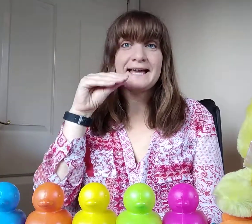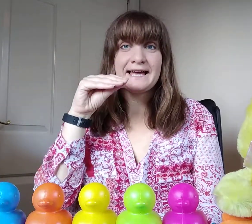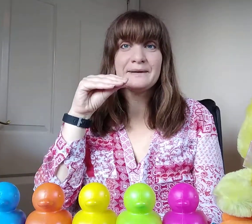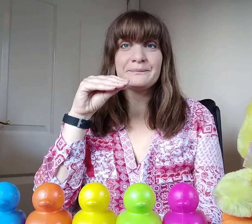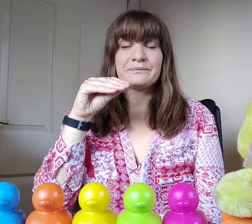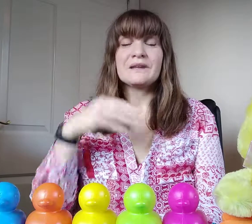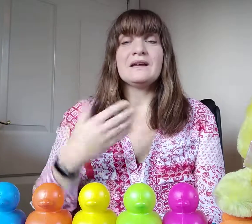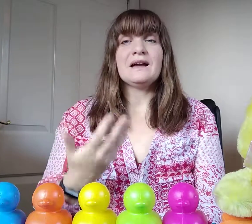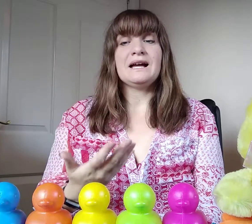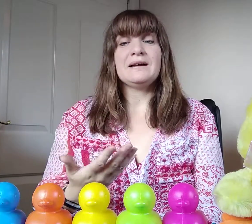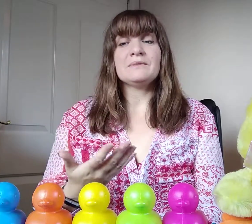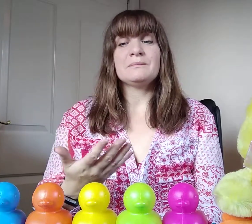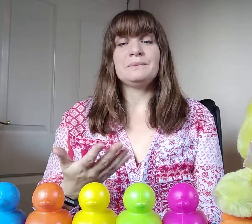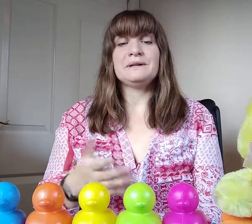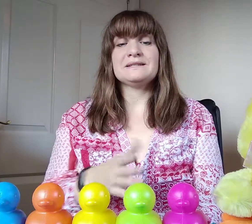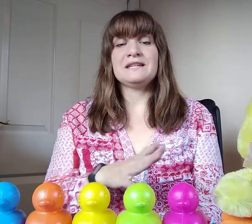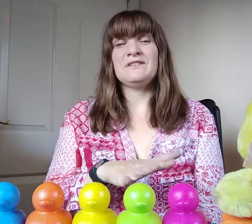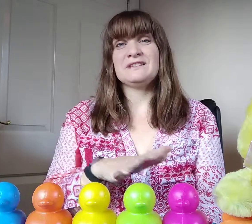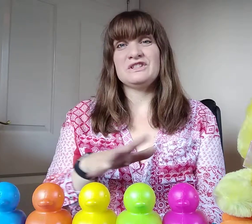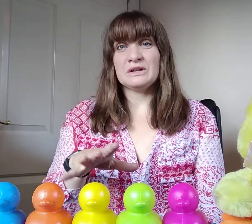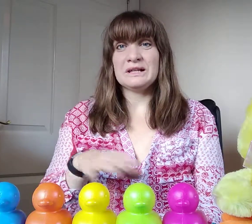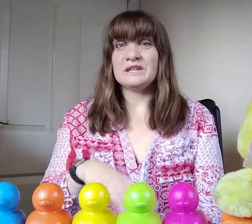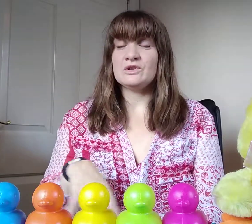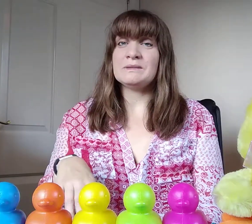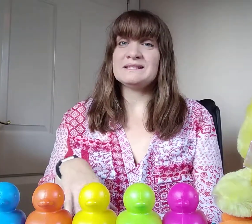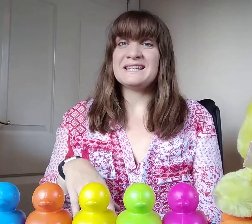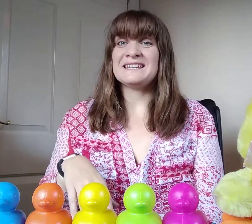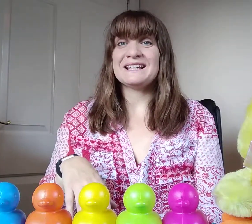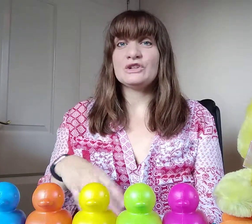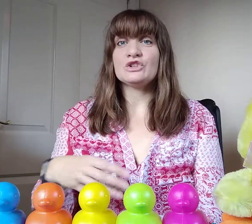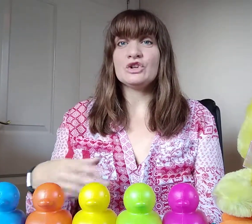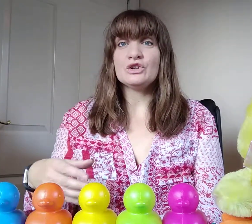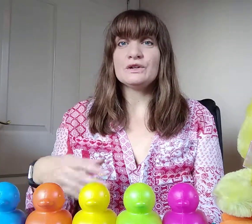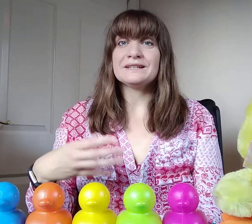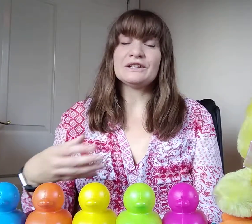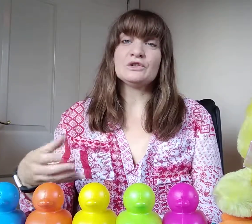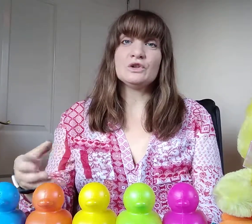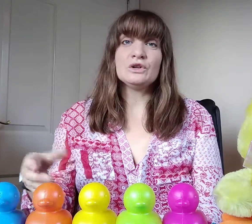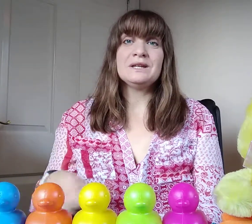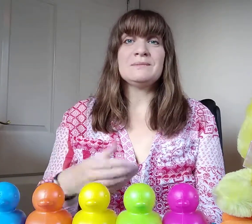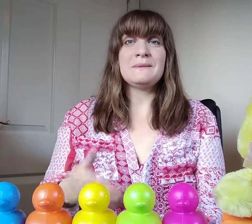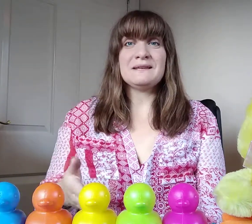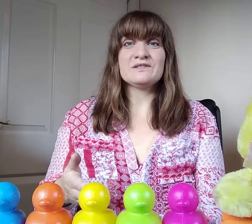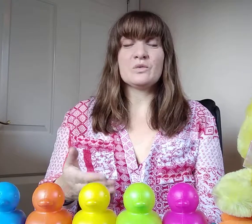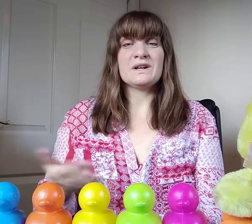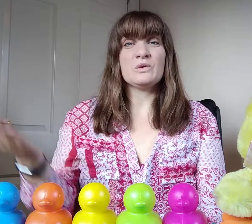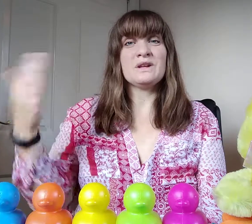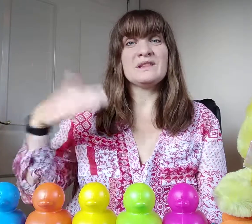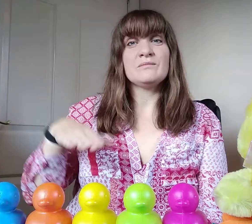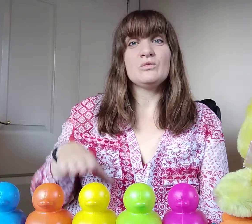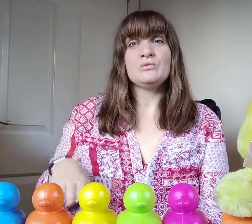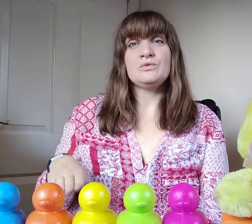canard, but if it's a duckling you normally say canardon, but in this song we're calling them